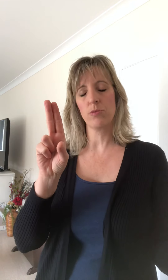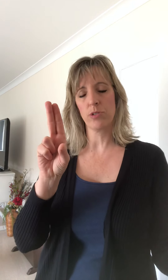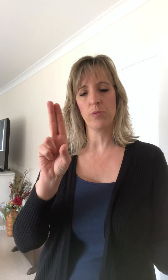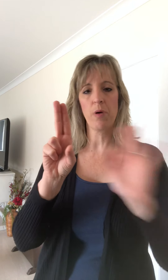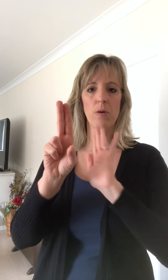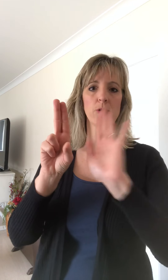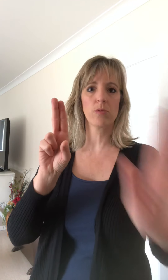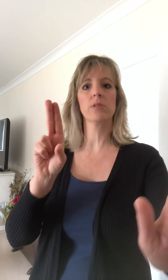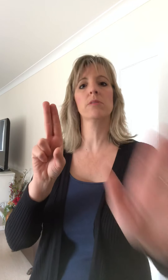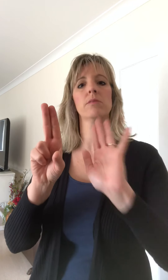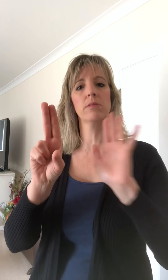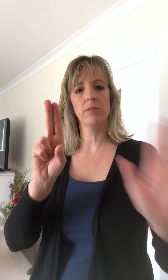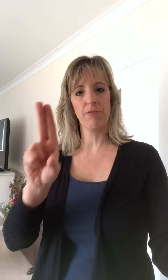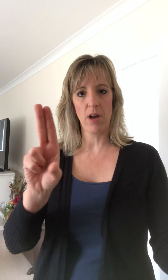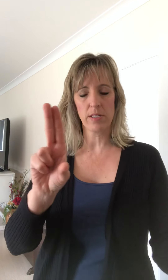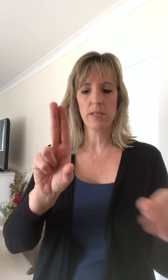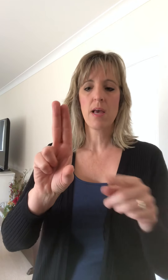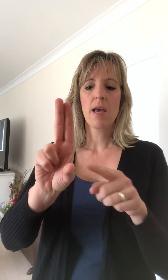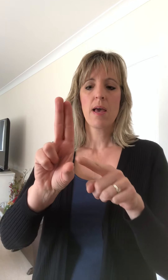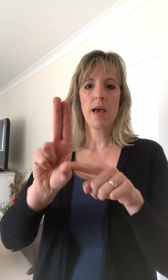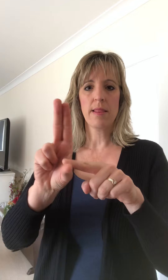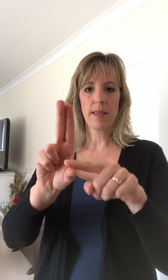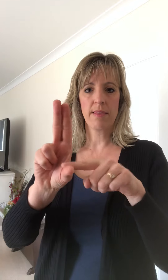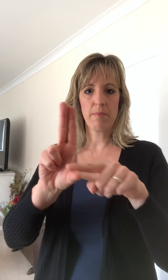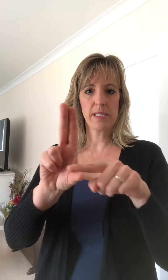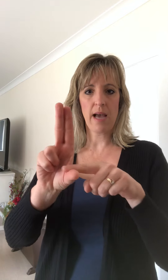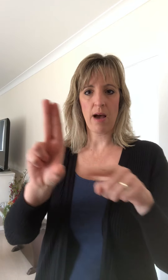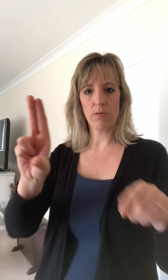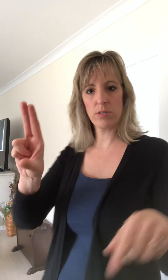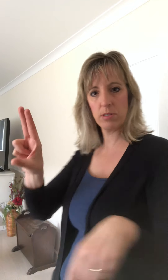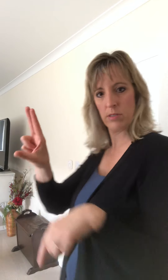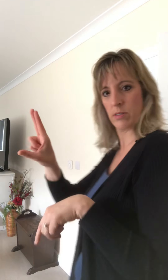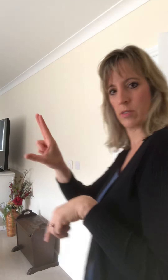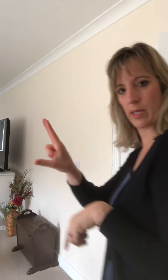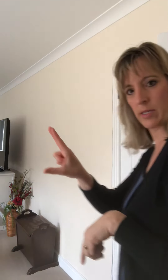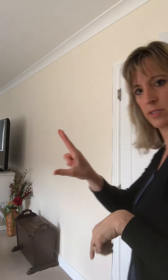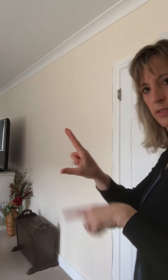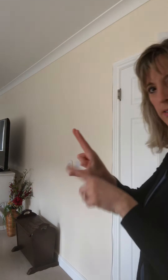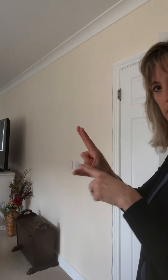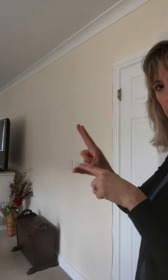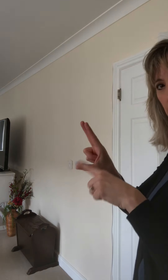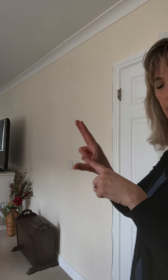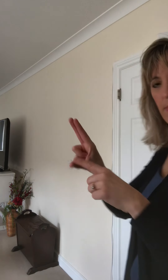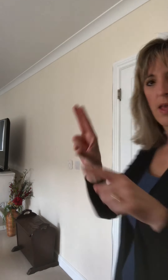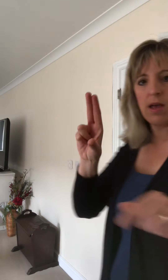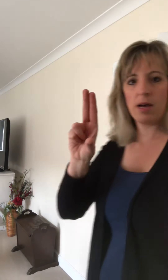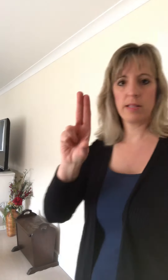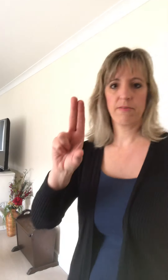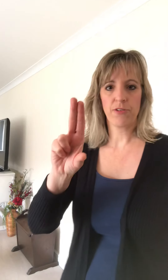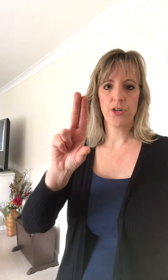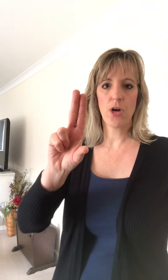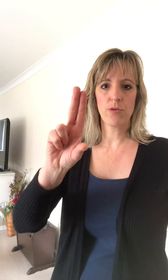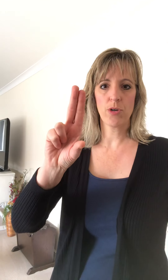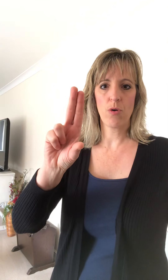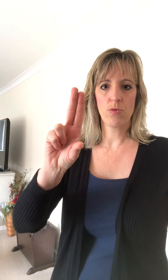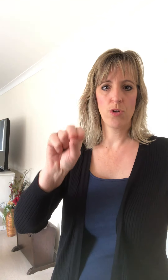towards you, palm towards the front, and the thumb is out, like this, okay? And then for no, you go